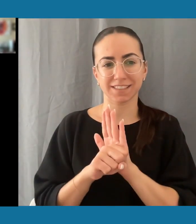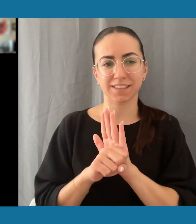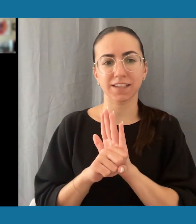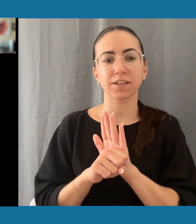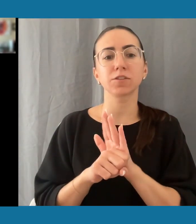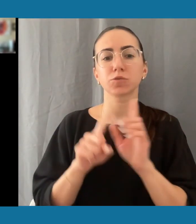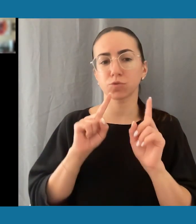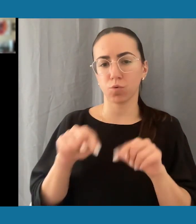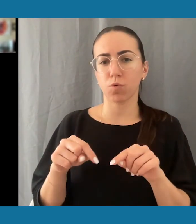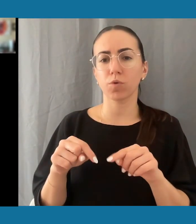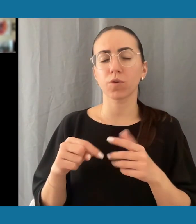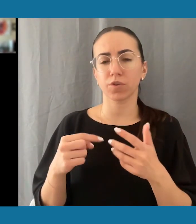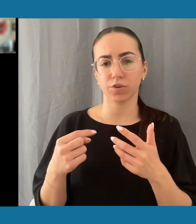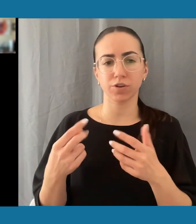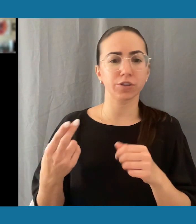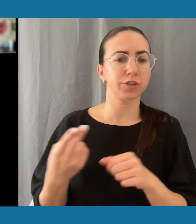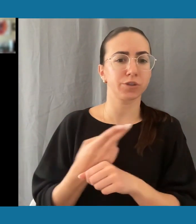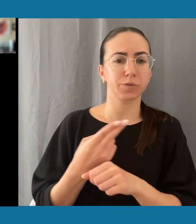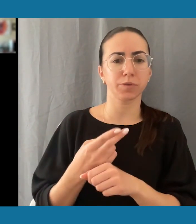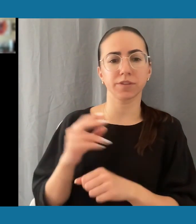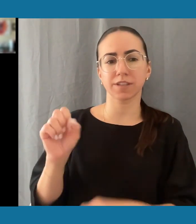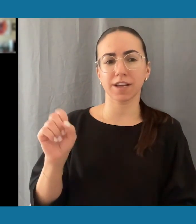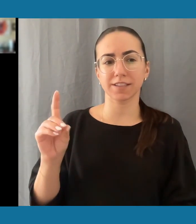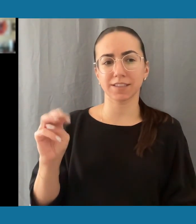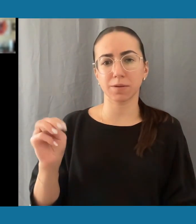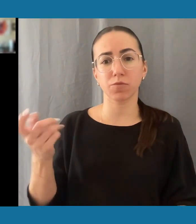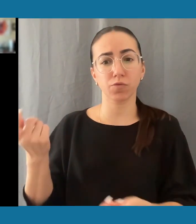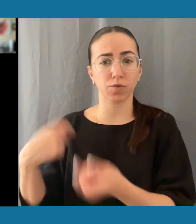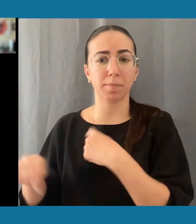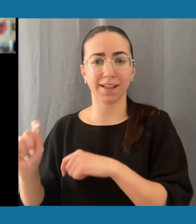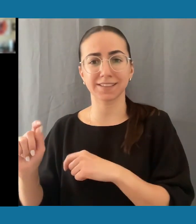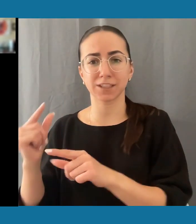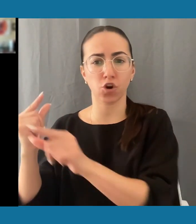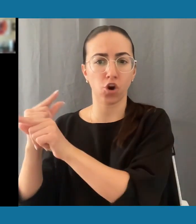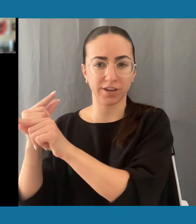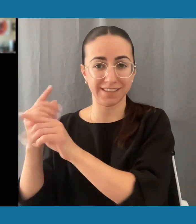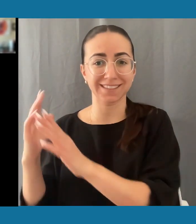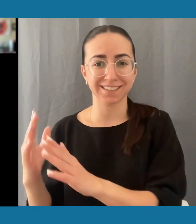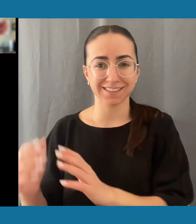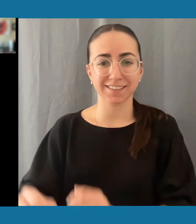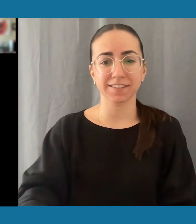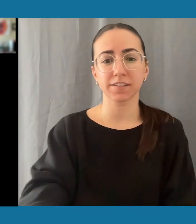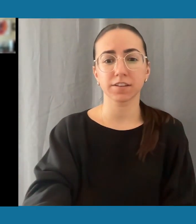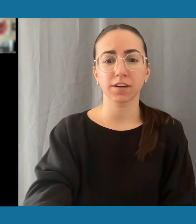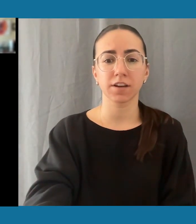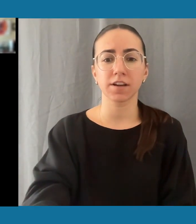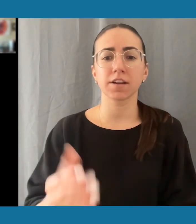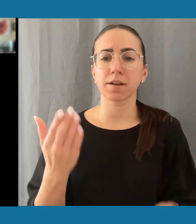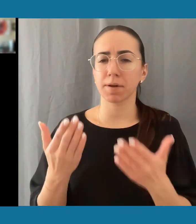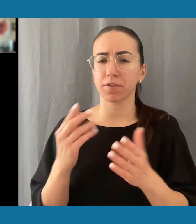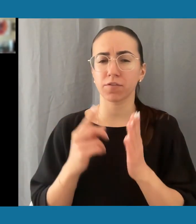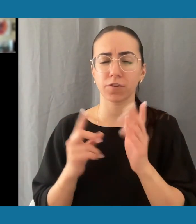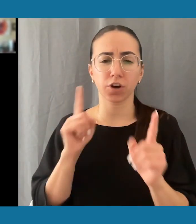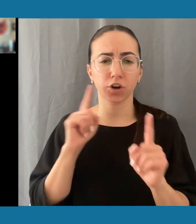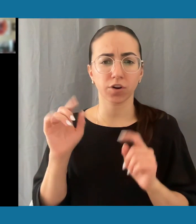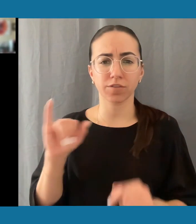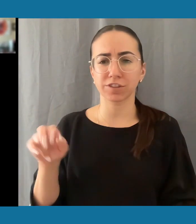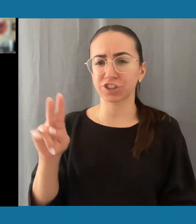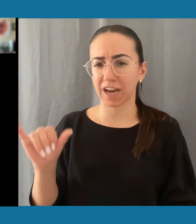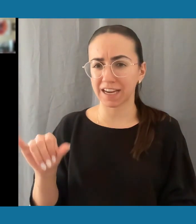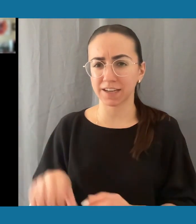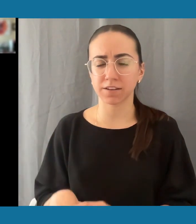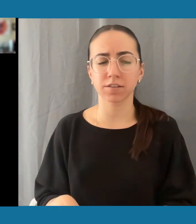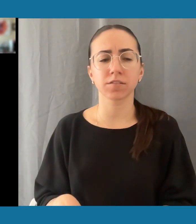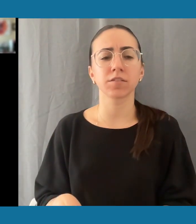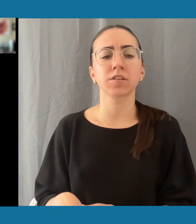place of guardianship. Some people may have heard of Jenny Hatch. She was a young woman with